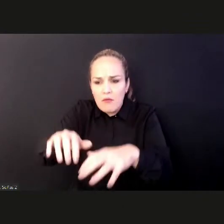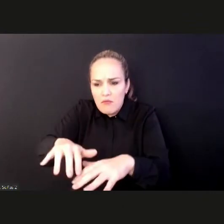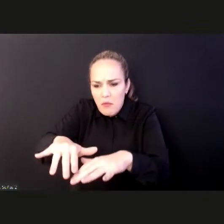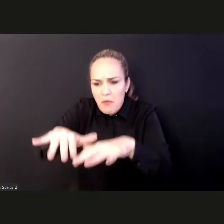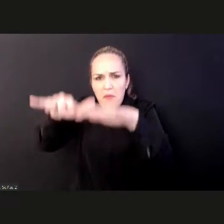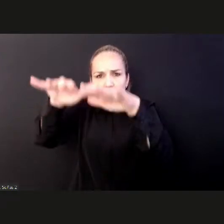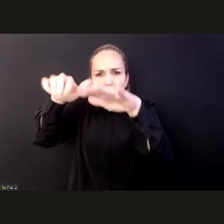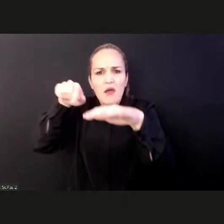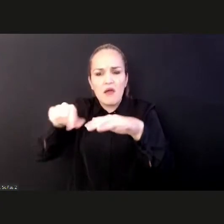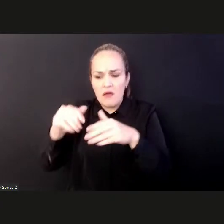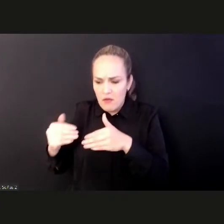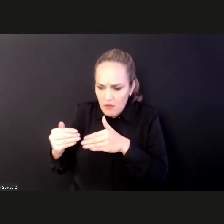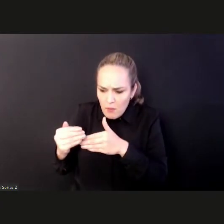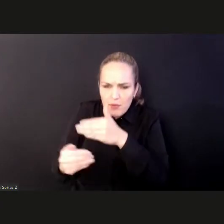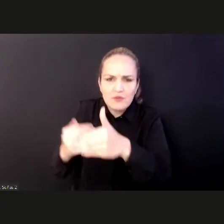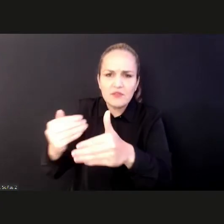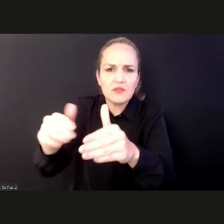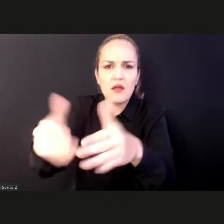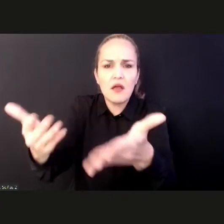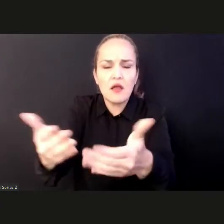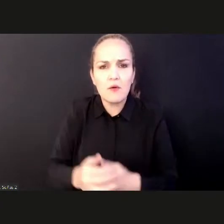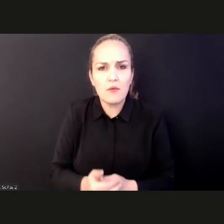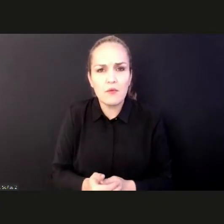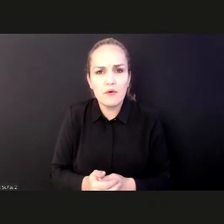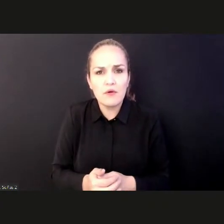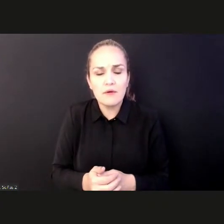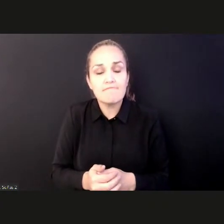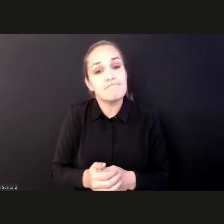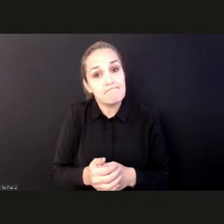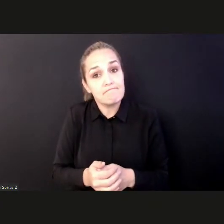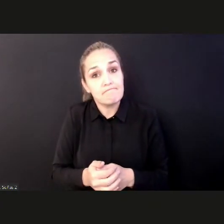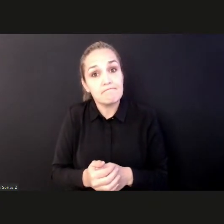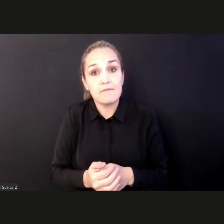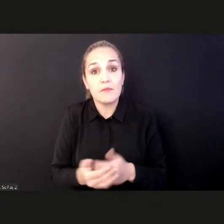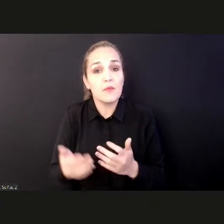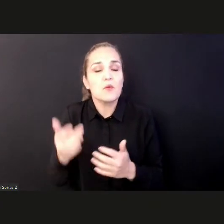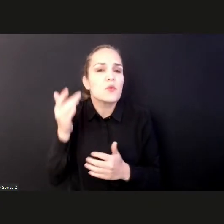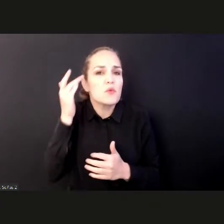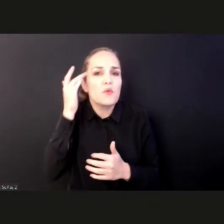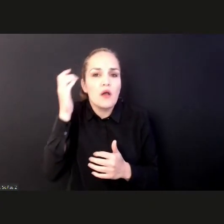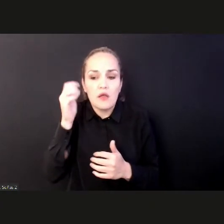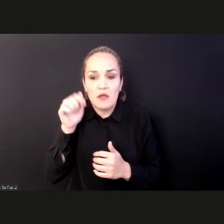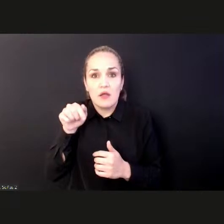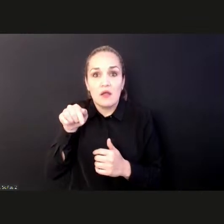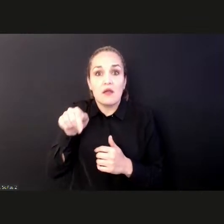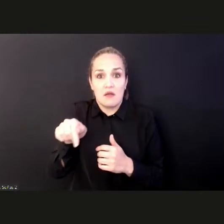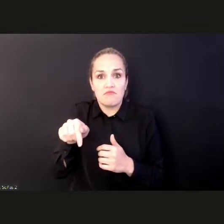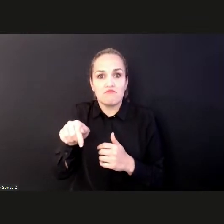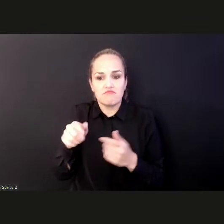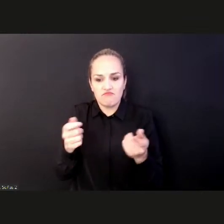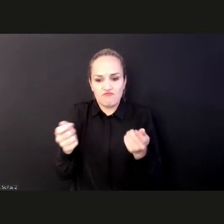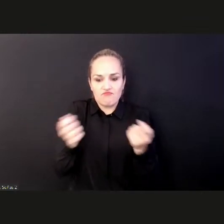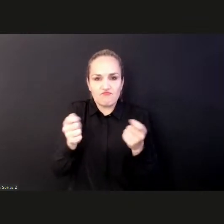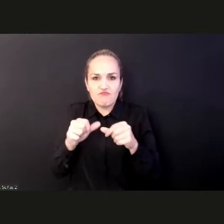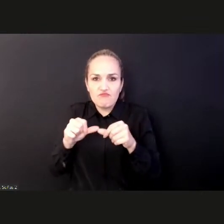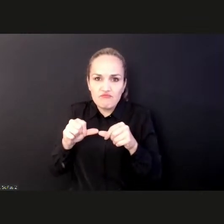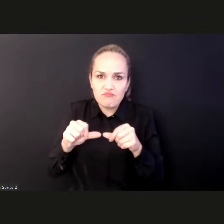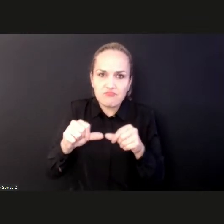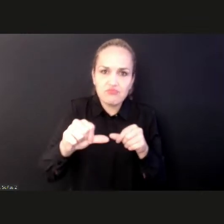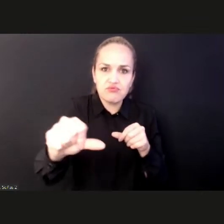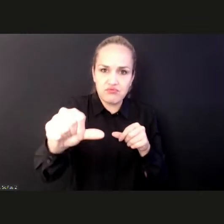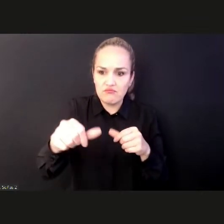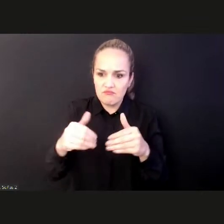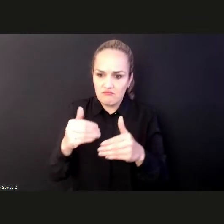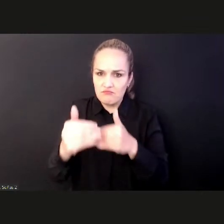by building up the sustainability, by building up the governance, by building up the resilience within our